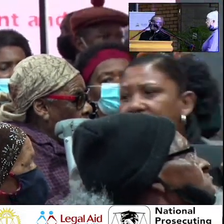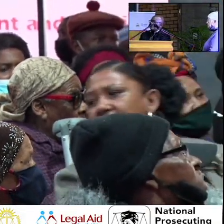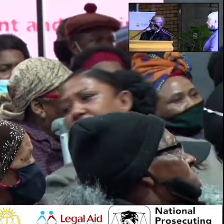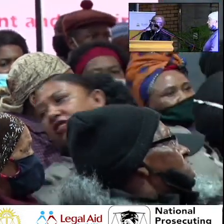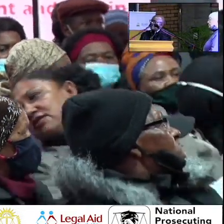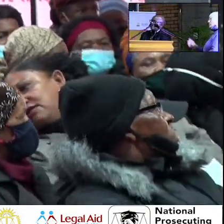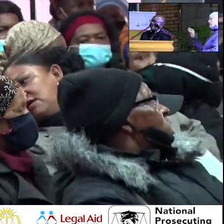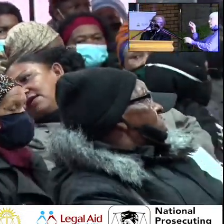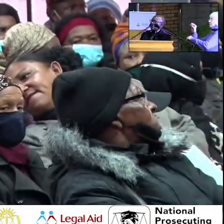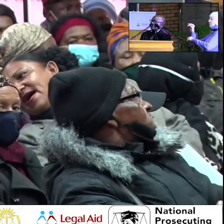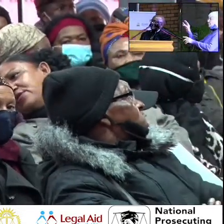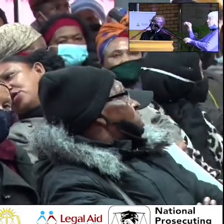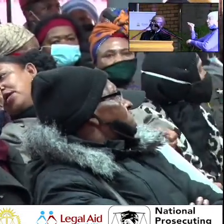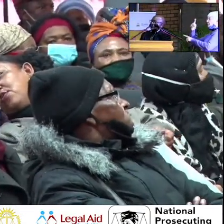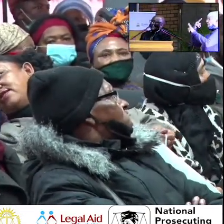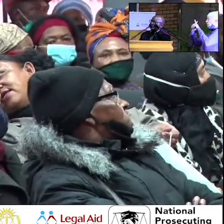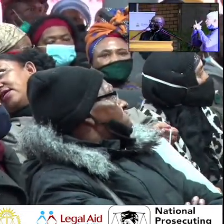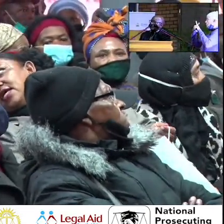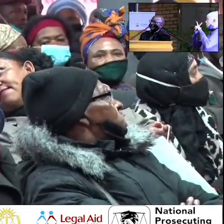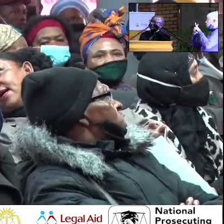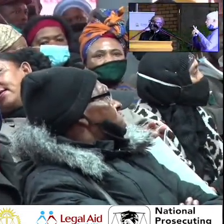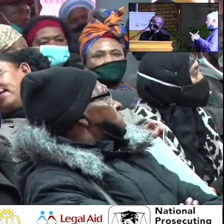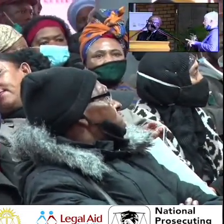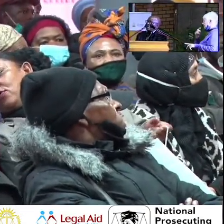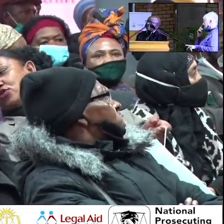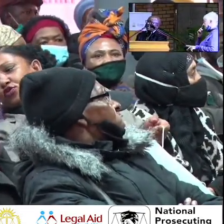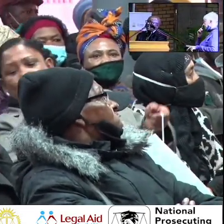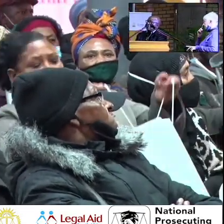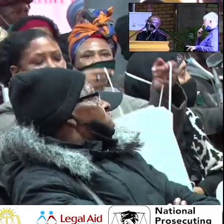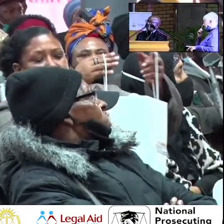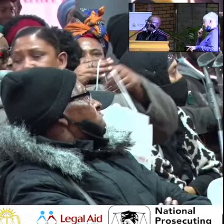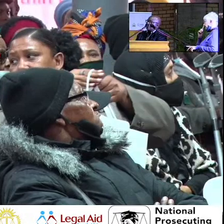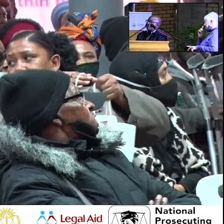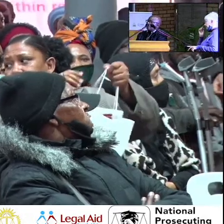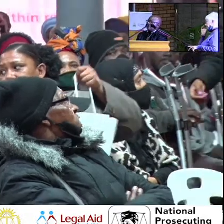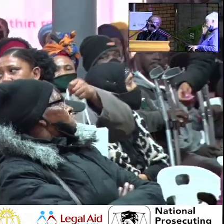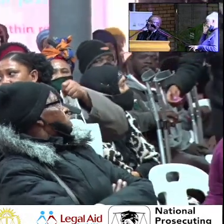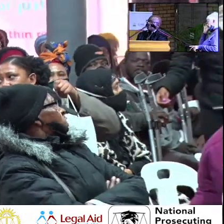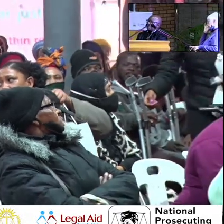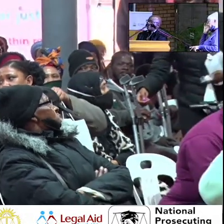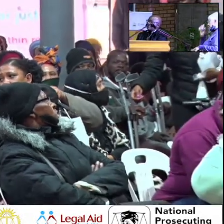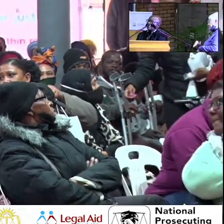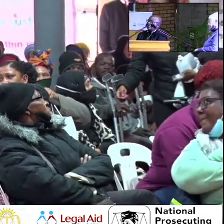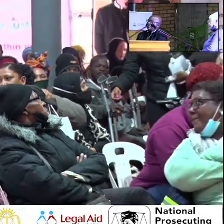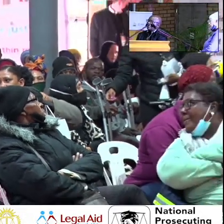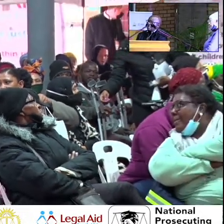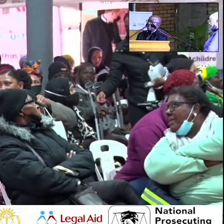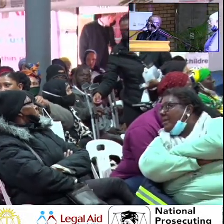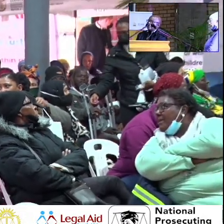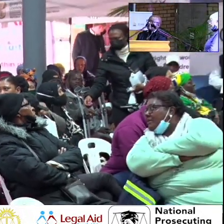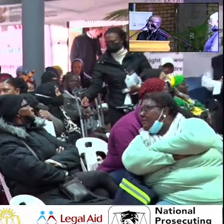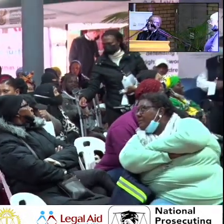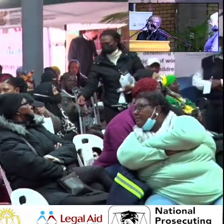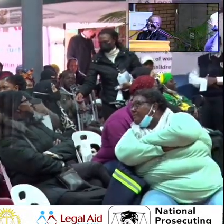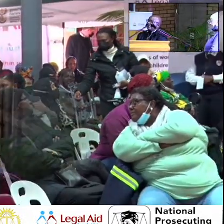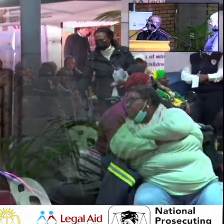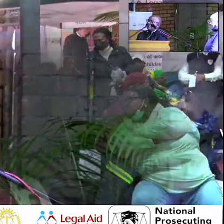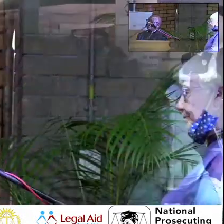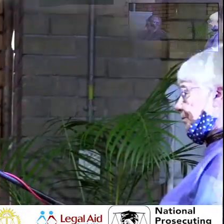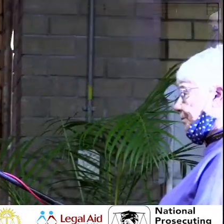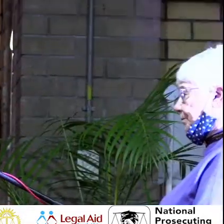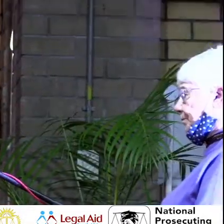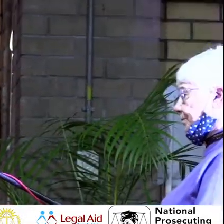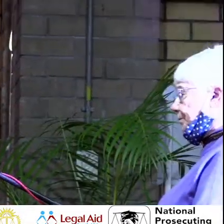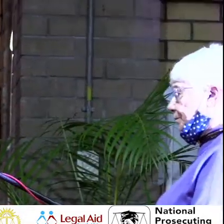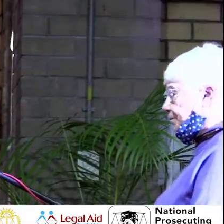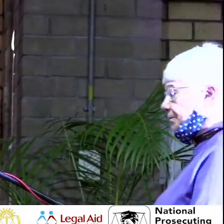bakwa-housing nabakwa social development bazokunceda ngendlu yakho wena notata. Sikuvile mama. mama ndincede